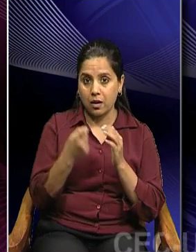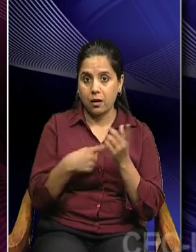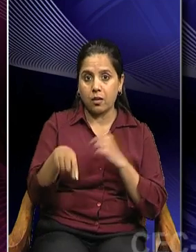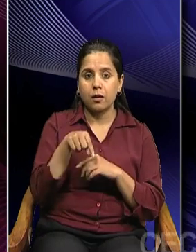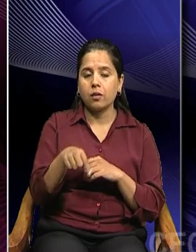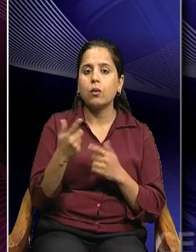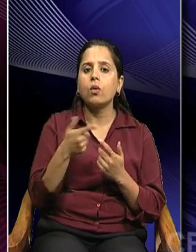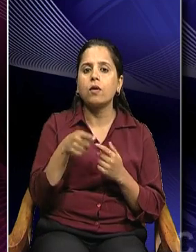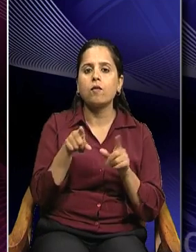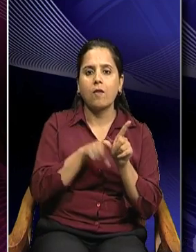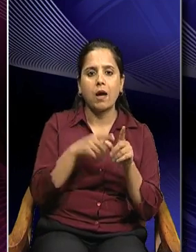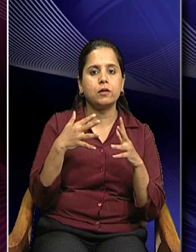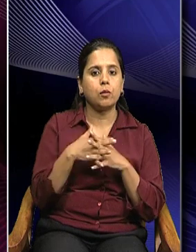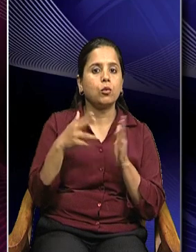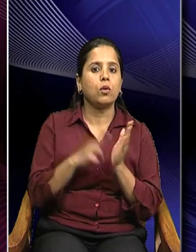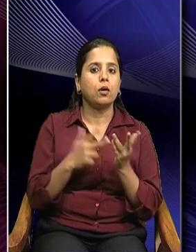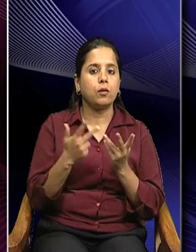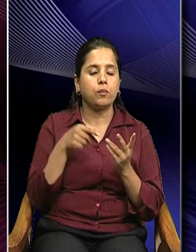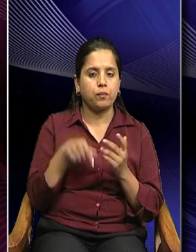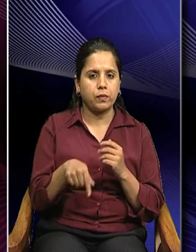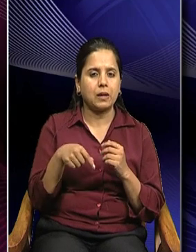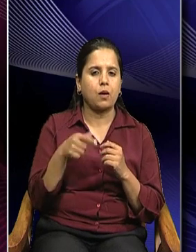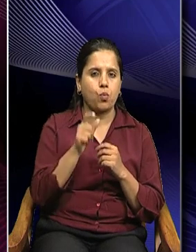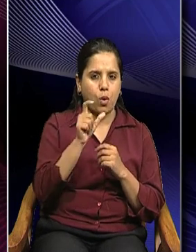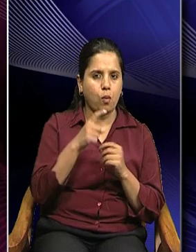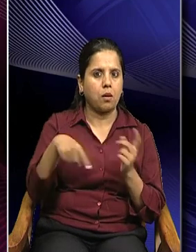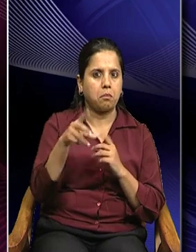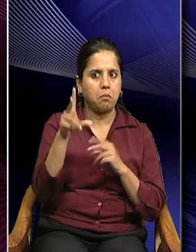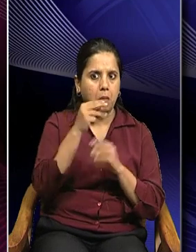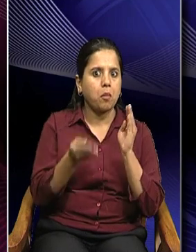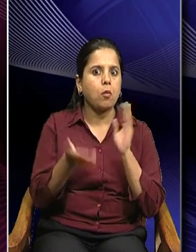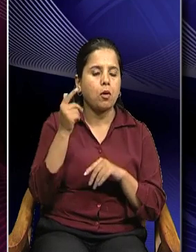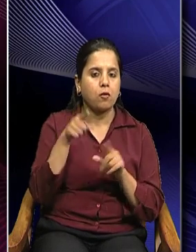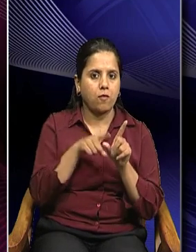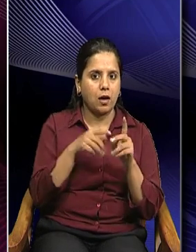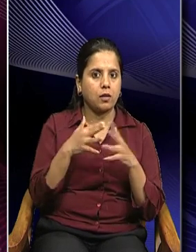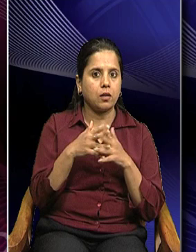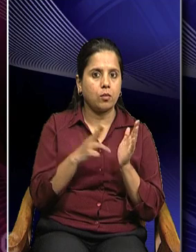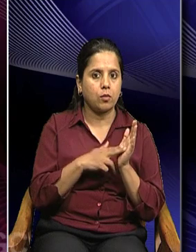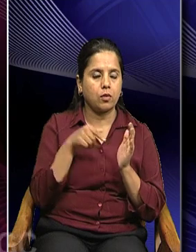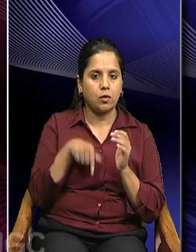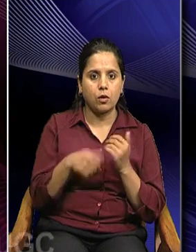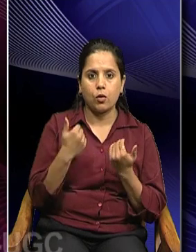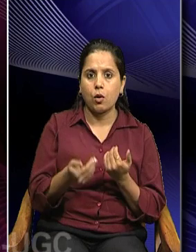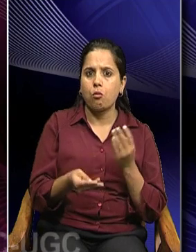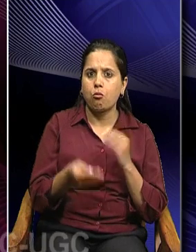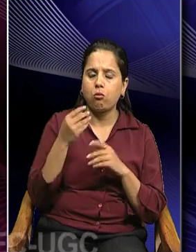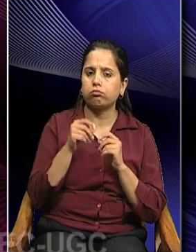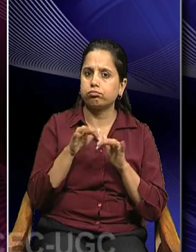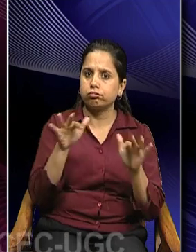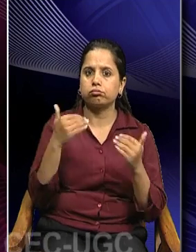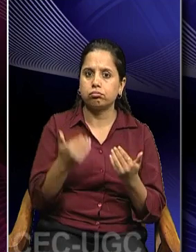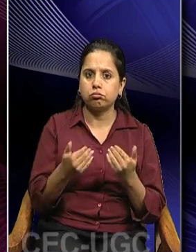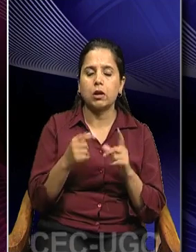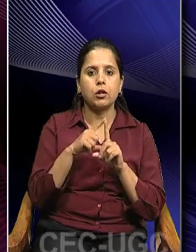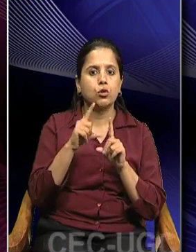is YWN, which is a keyword nowadays going on, YWN as most influential segment in the